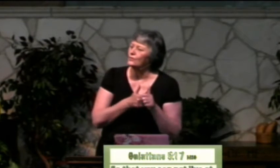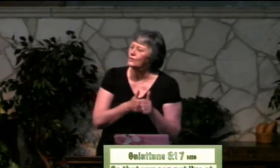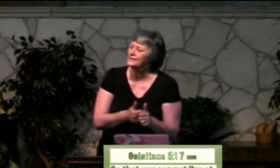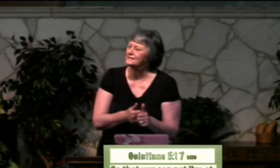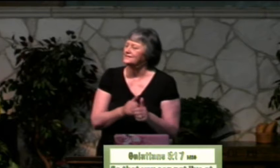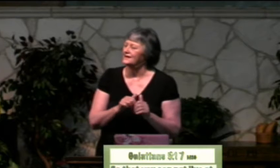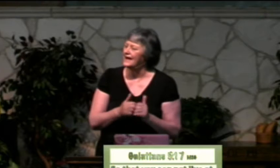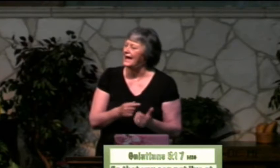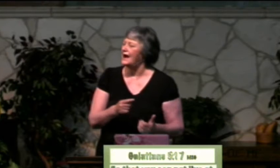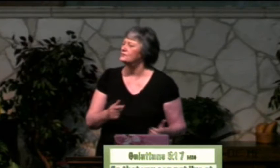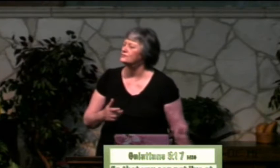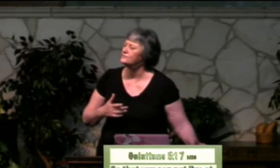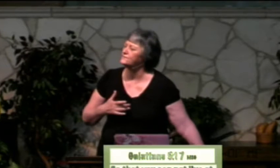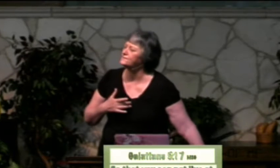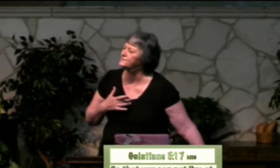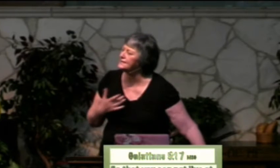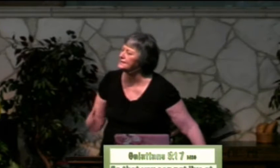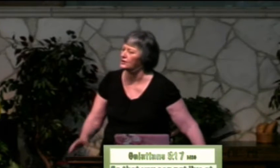According to how you feel.